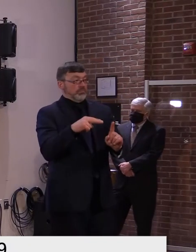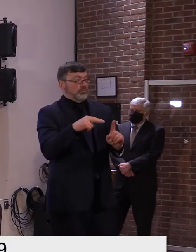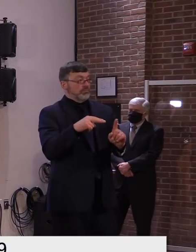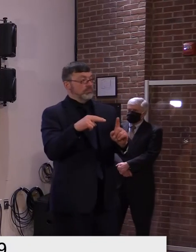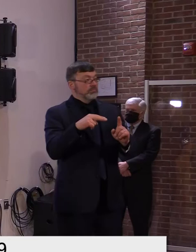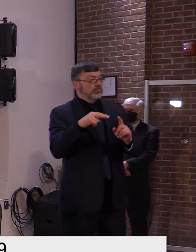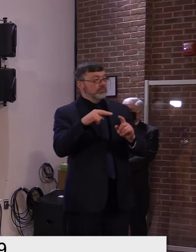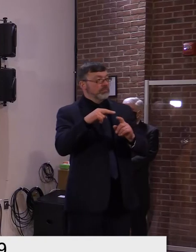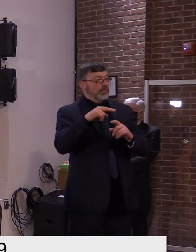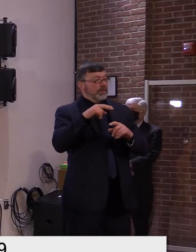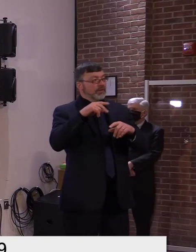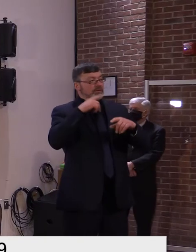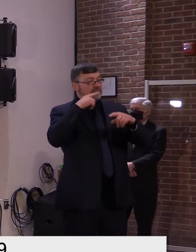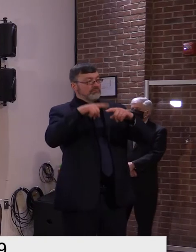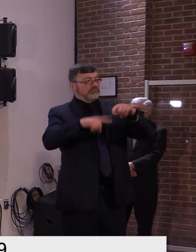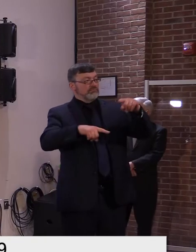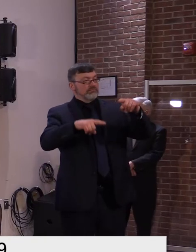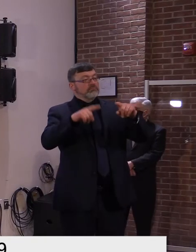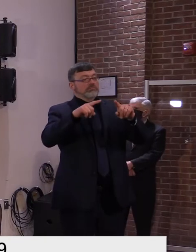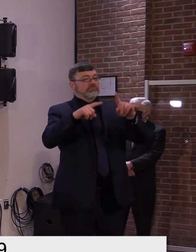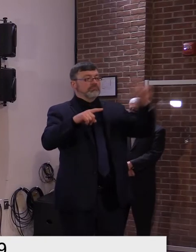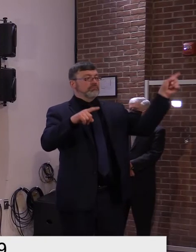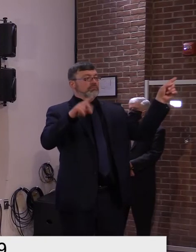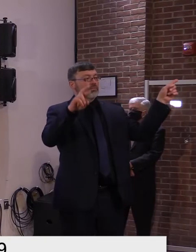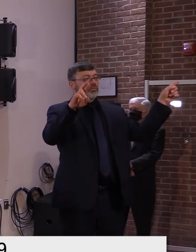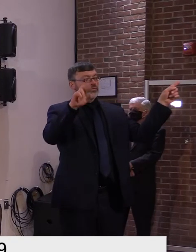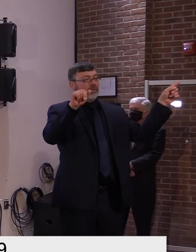like a 90% uptake. So